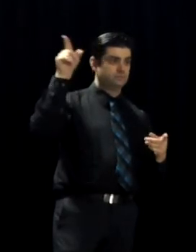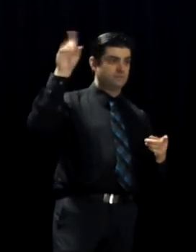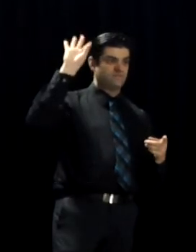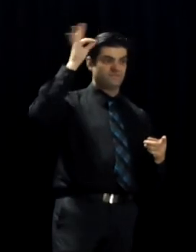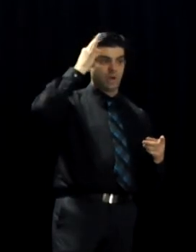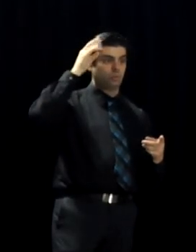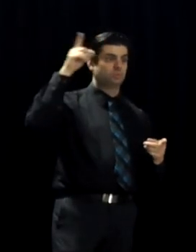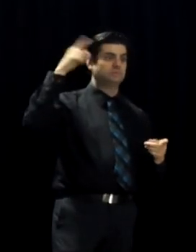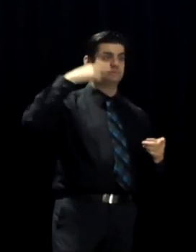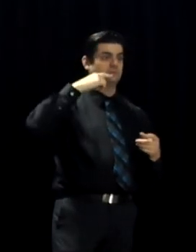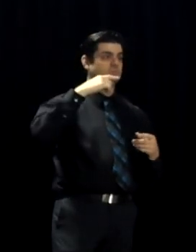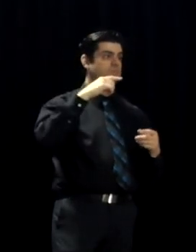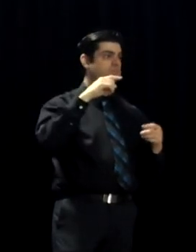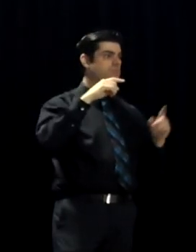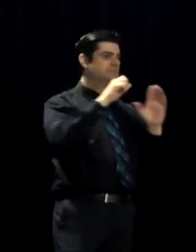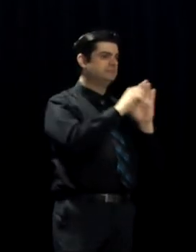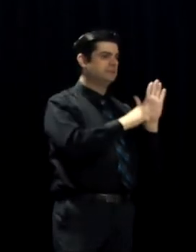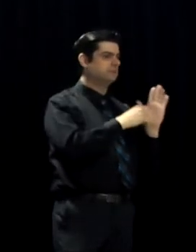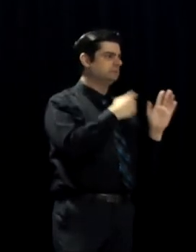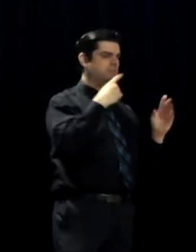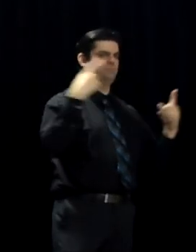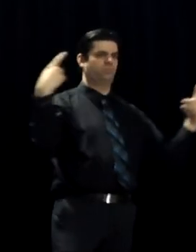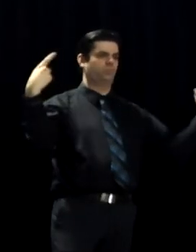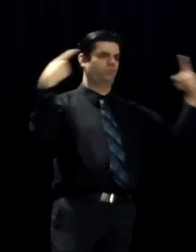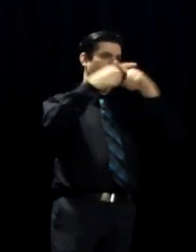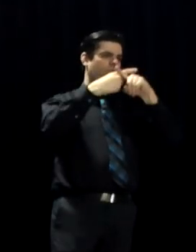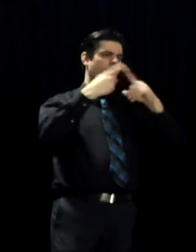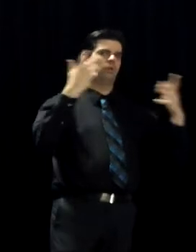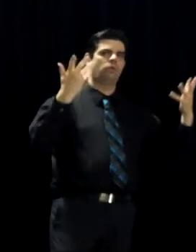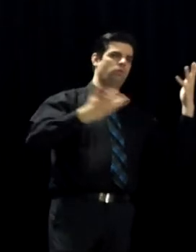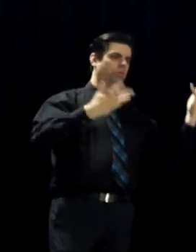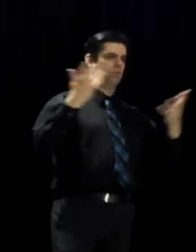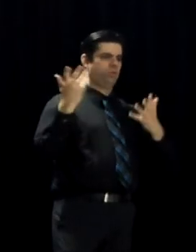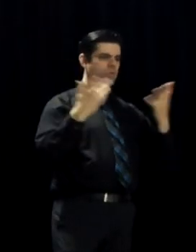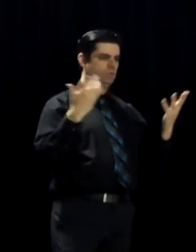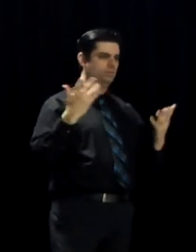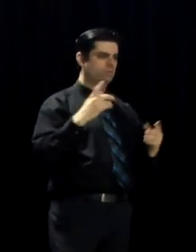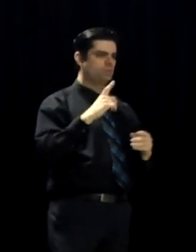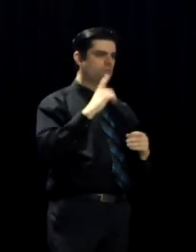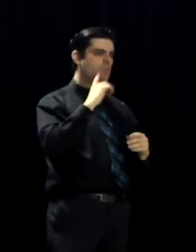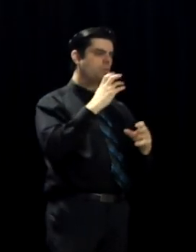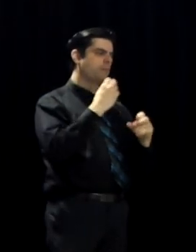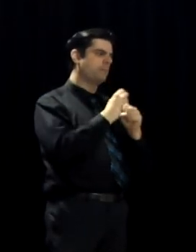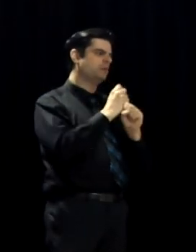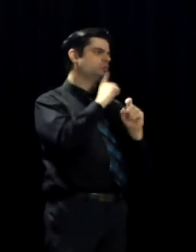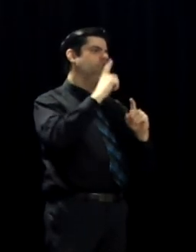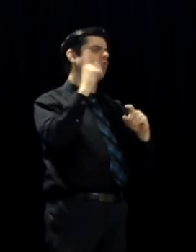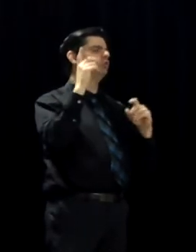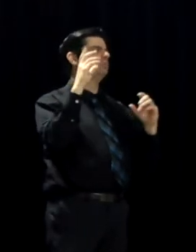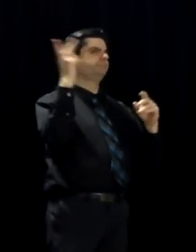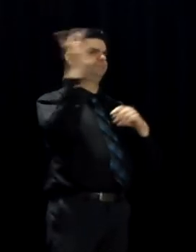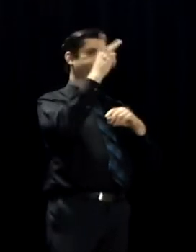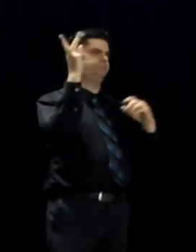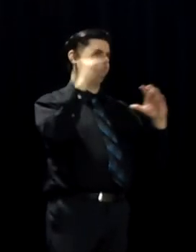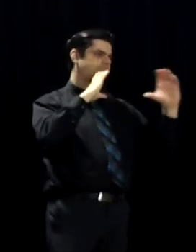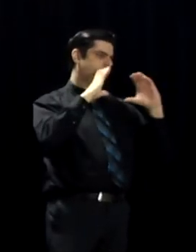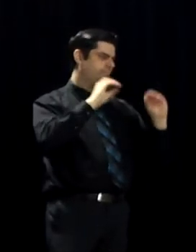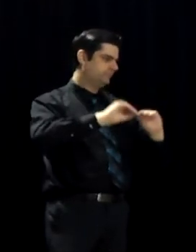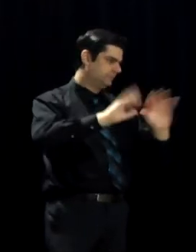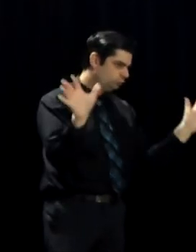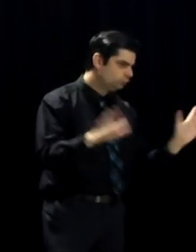going to do what the federal government says, and then people are calling saying there's more than 10 people at a service, can you enforce it?